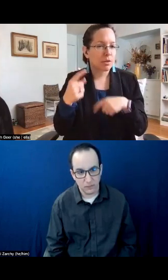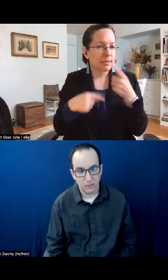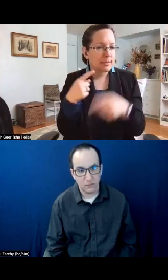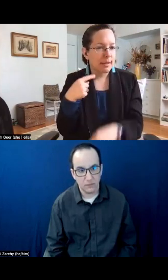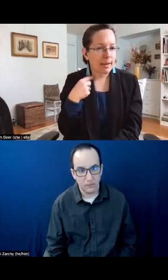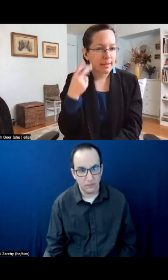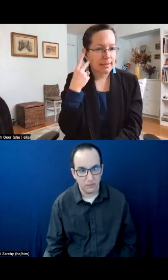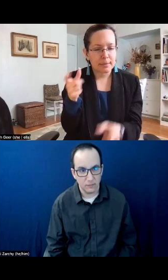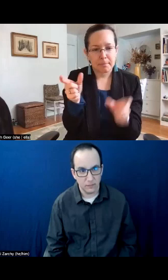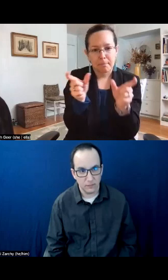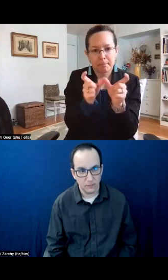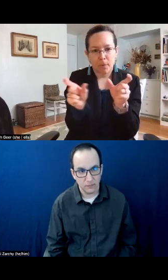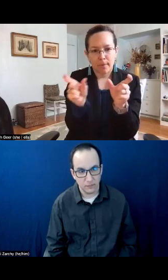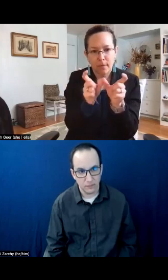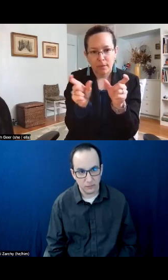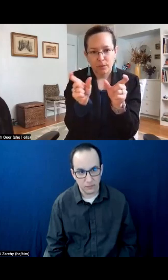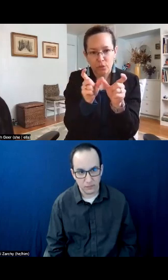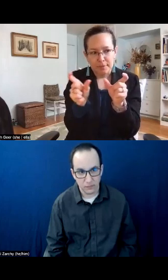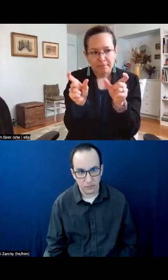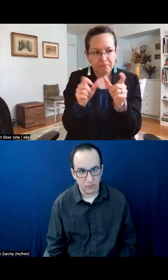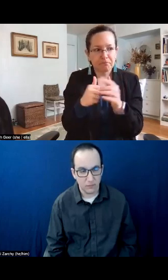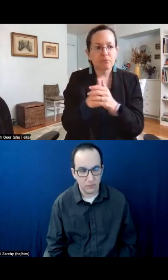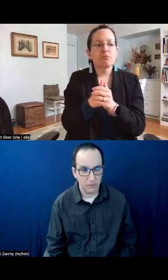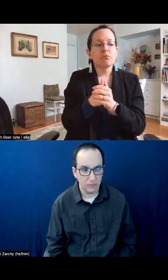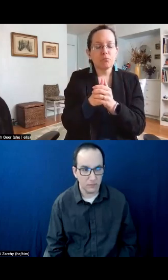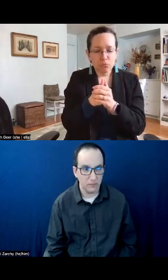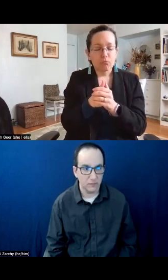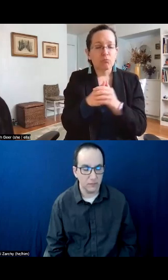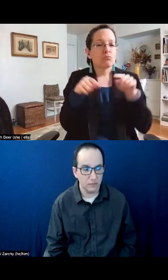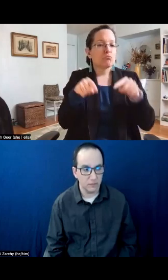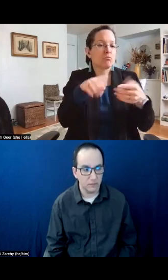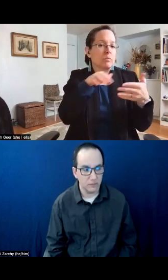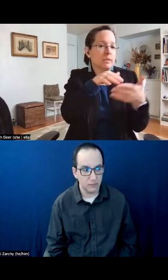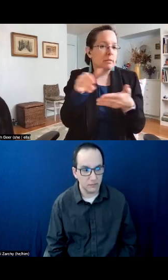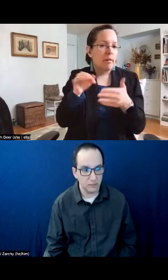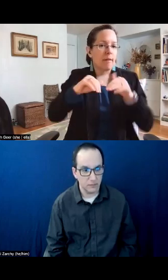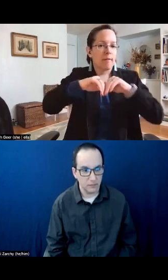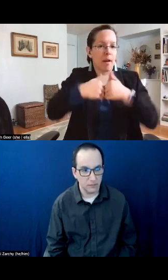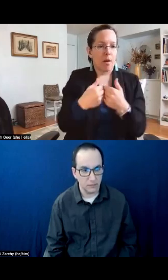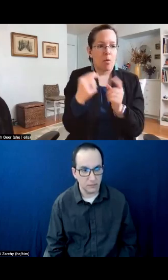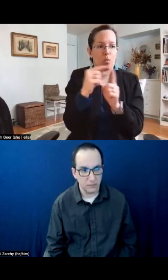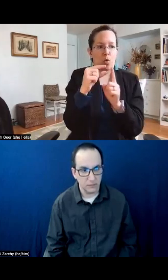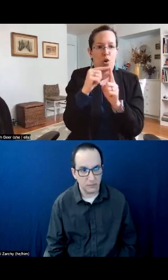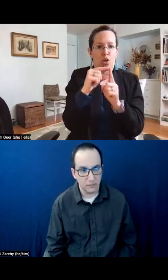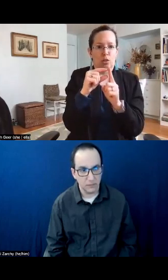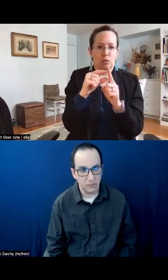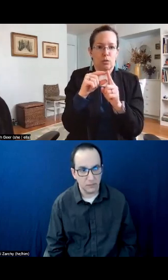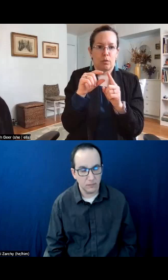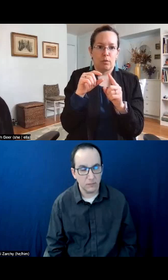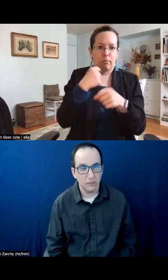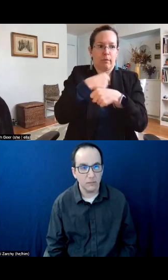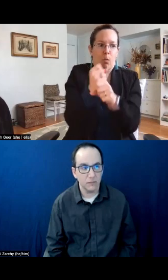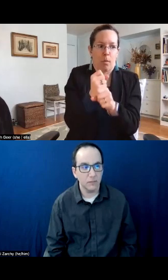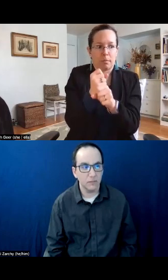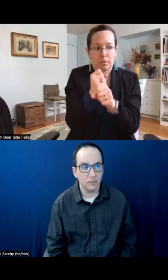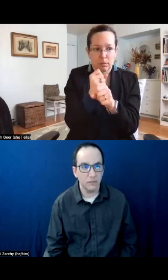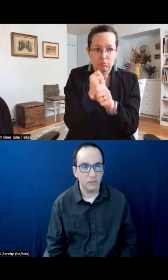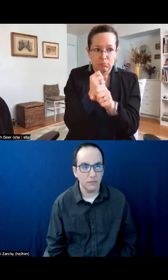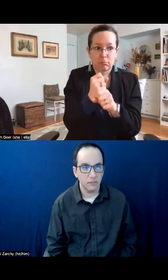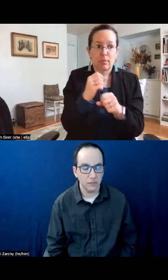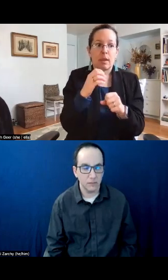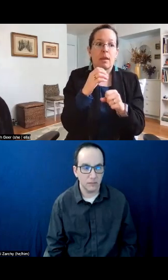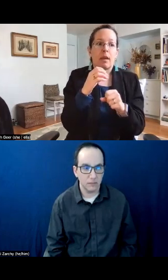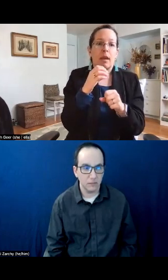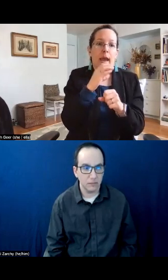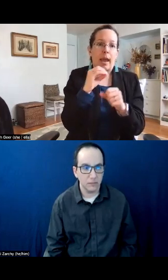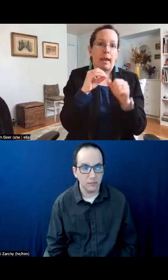We sign it like so. I've also seen another sign, a couple of different options that we use to indicate morphology, which is the study of how